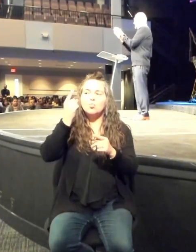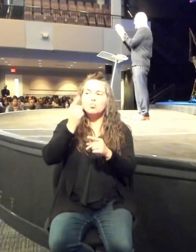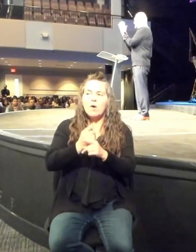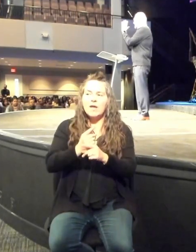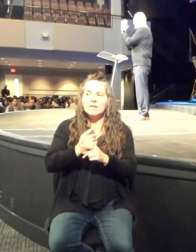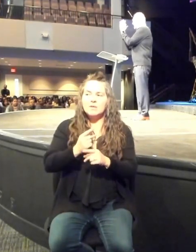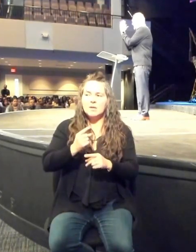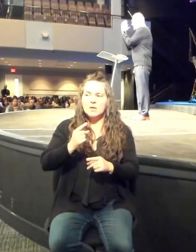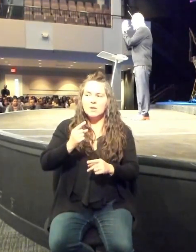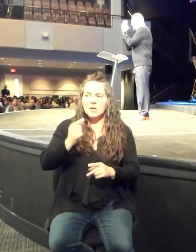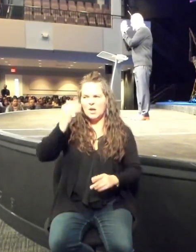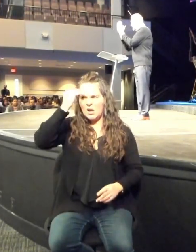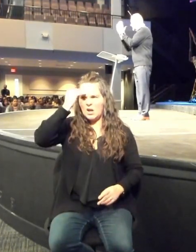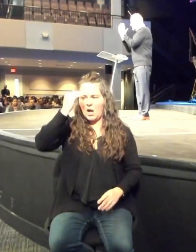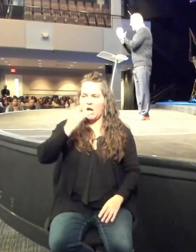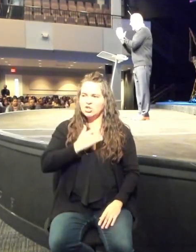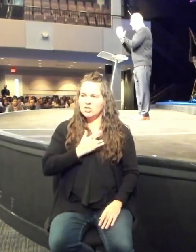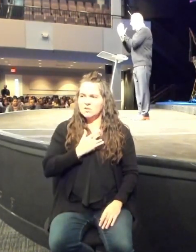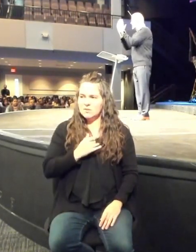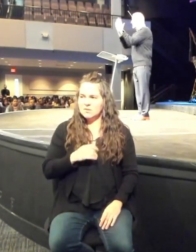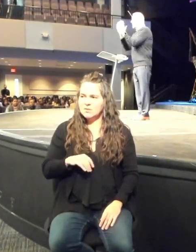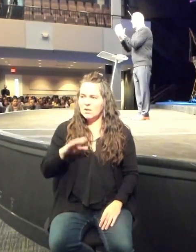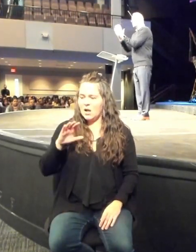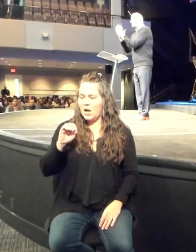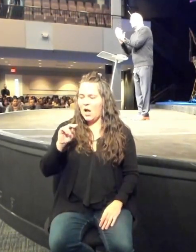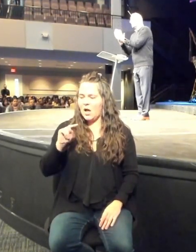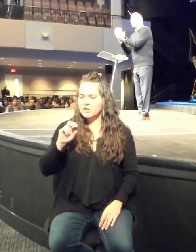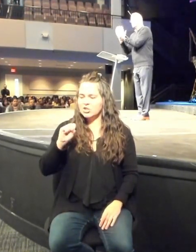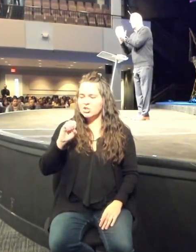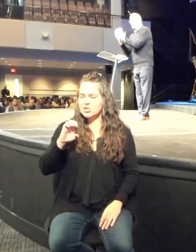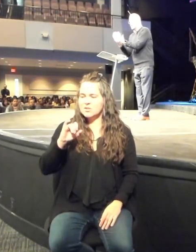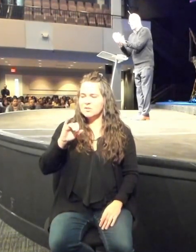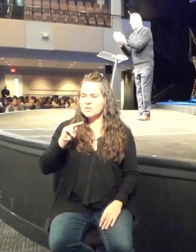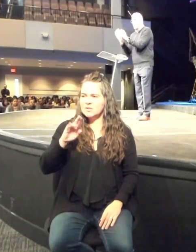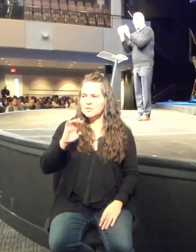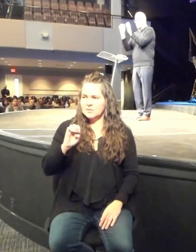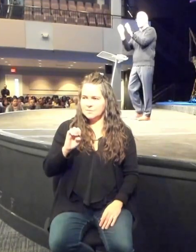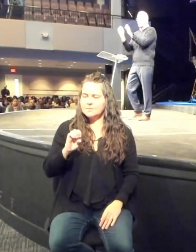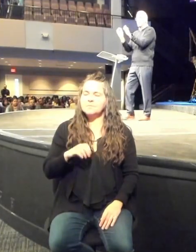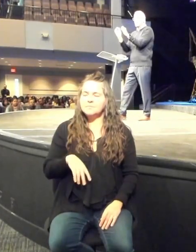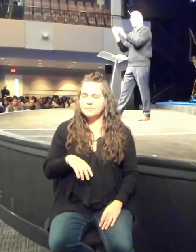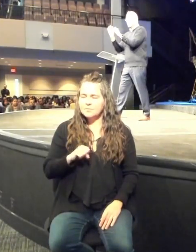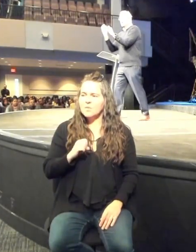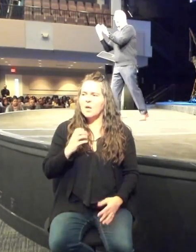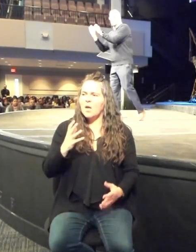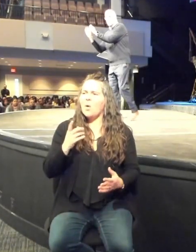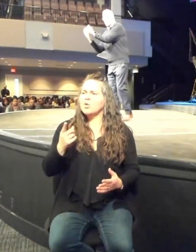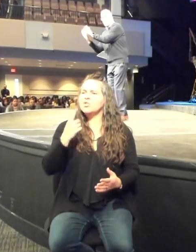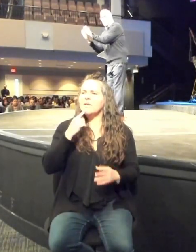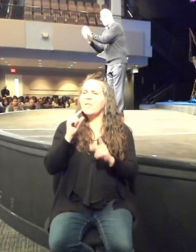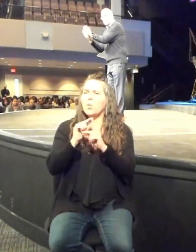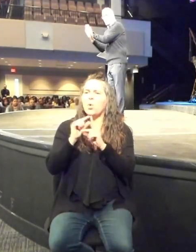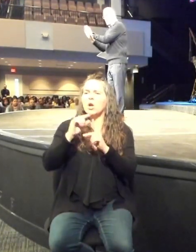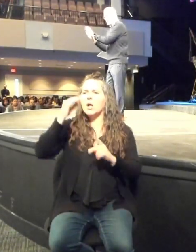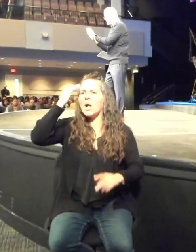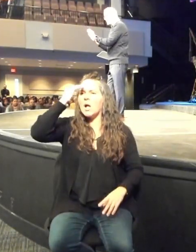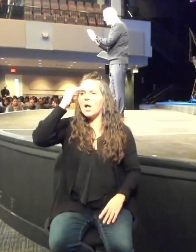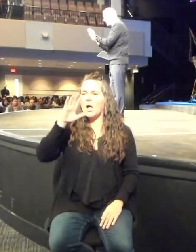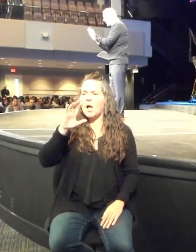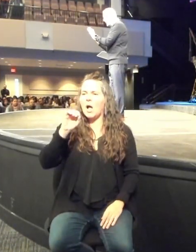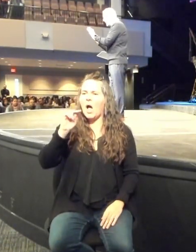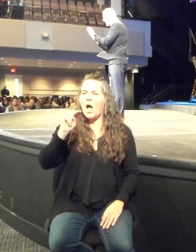conscience, because a sensitive heart also includes a sensitive conscience. I want you to say the word conscience with me just for a